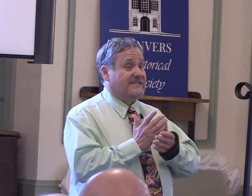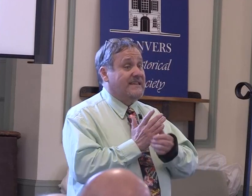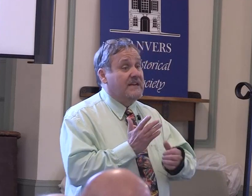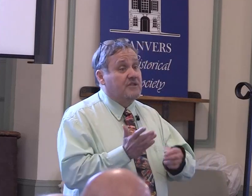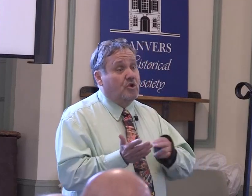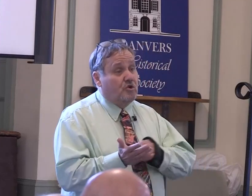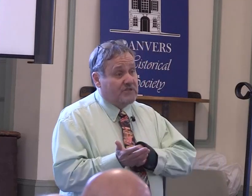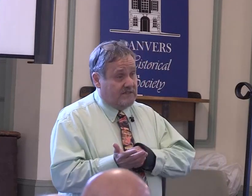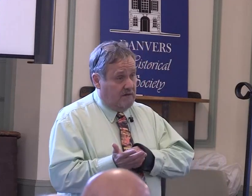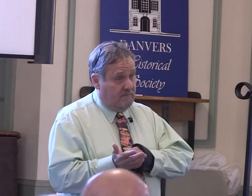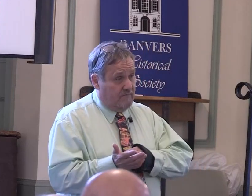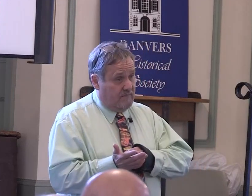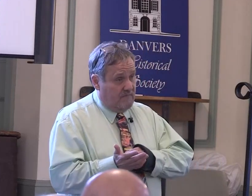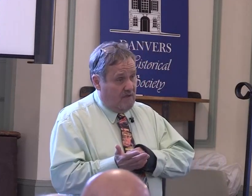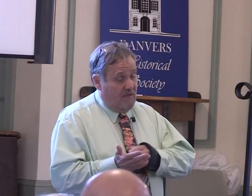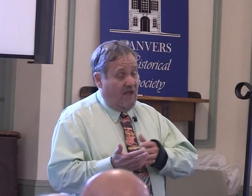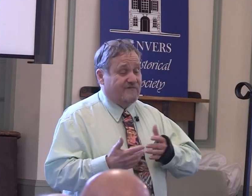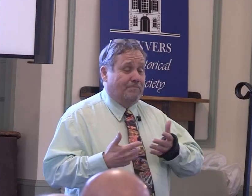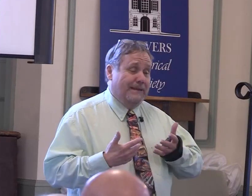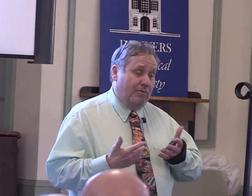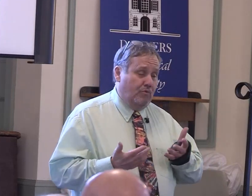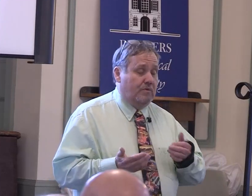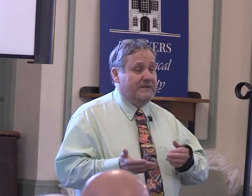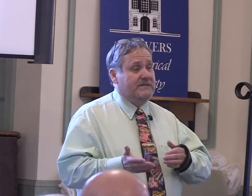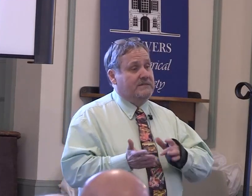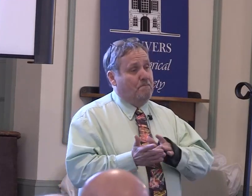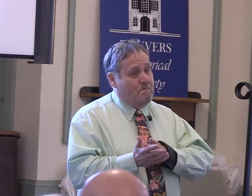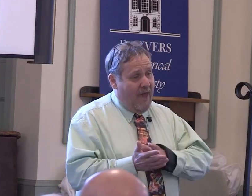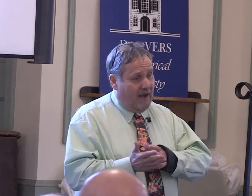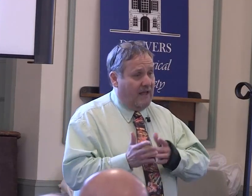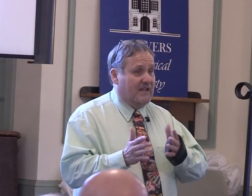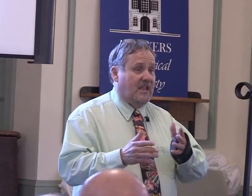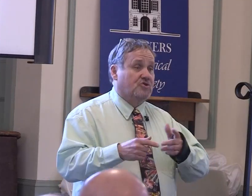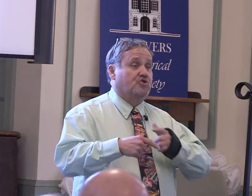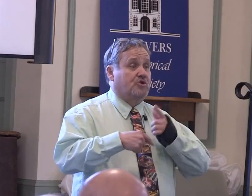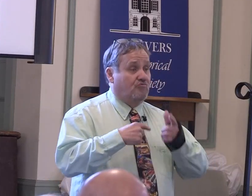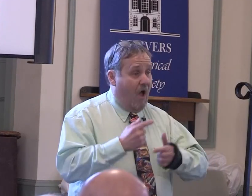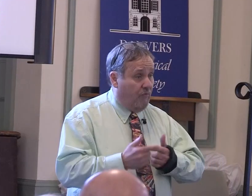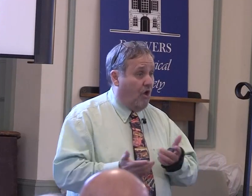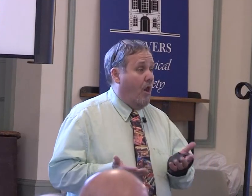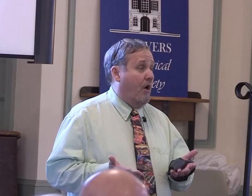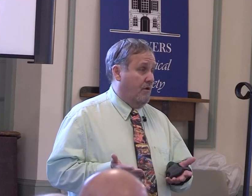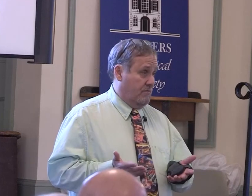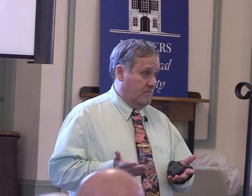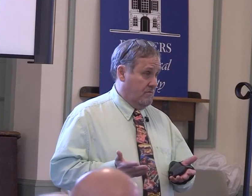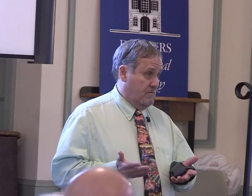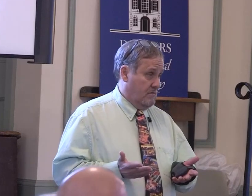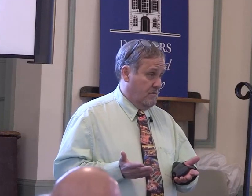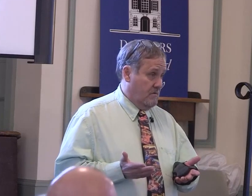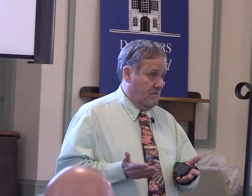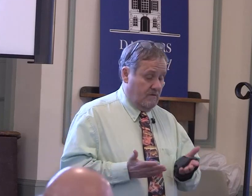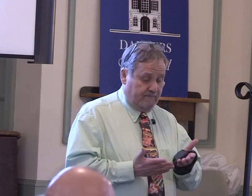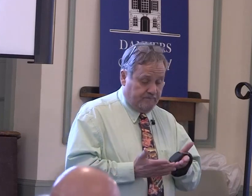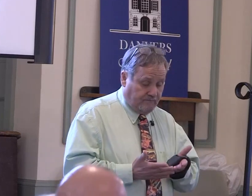have skilled nursing. That's for people who need medical attention around the clock.